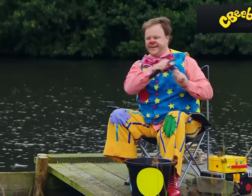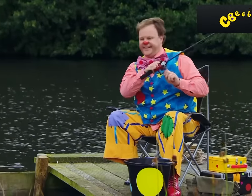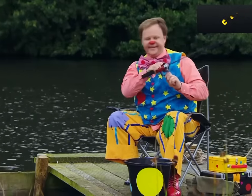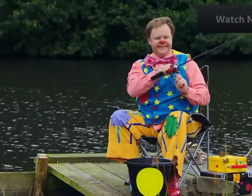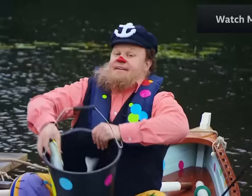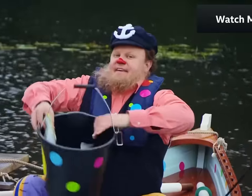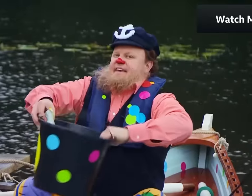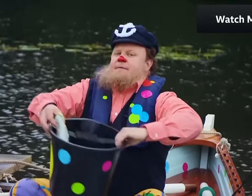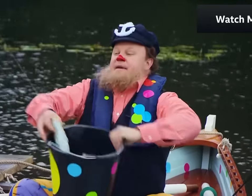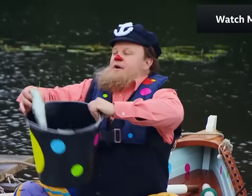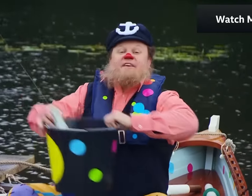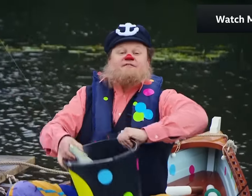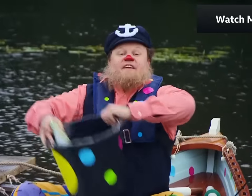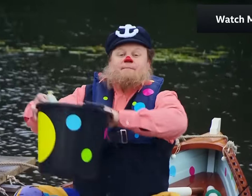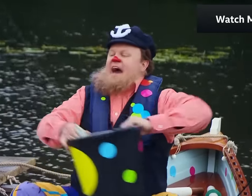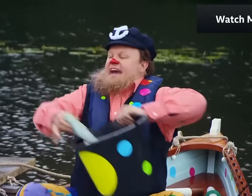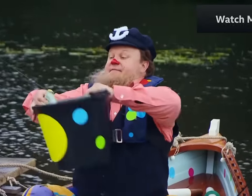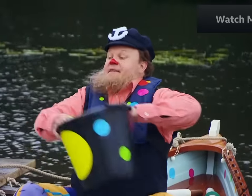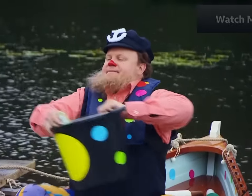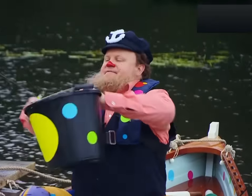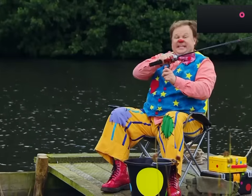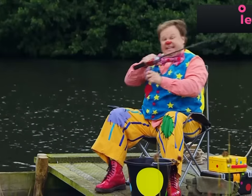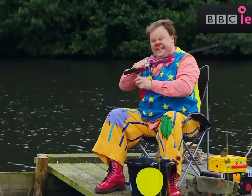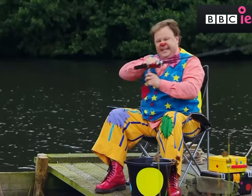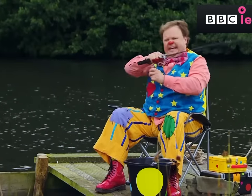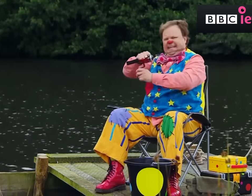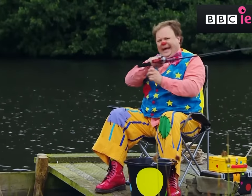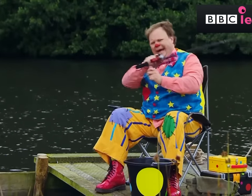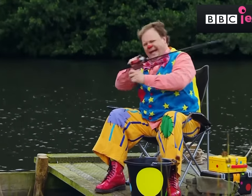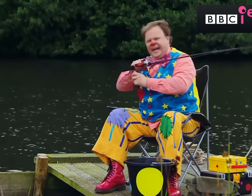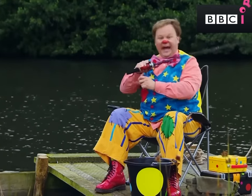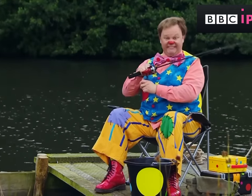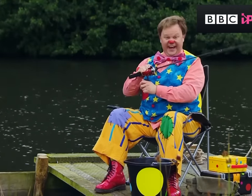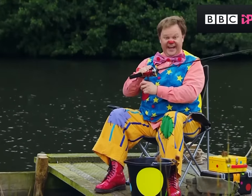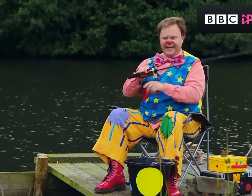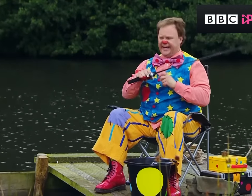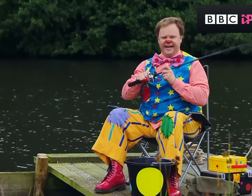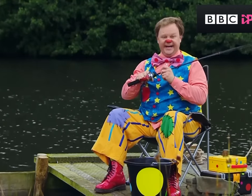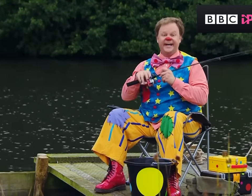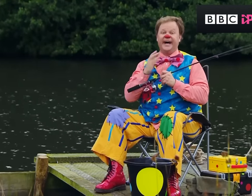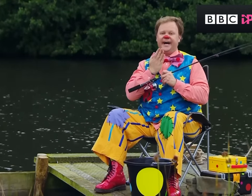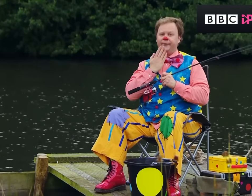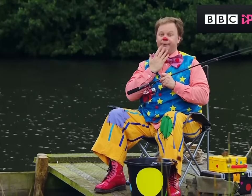what? Give me my fish back. You've been catching Fisherman Tumble's fish. Have I?